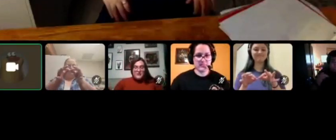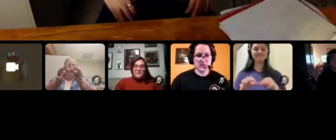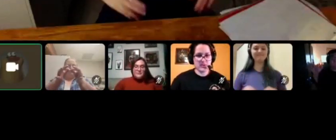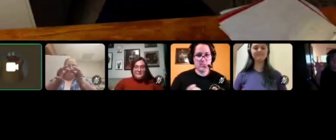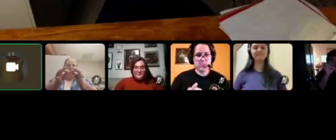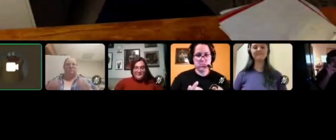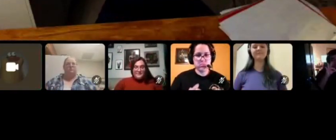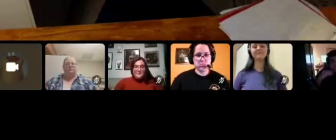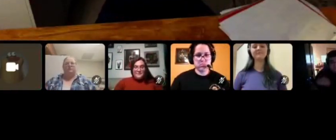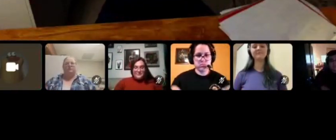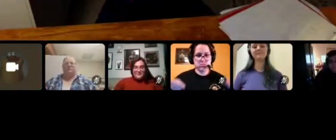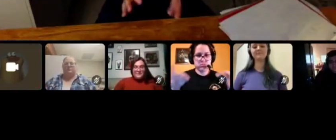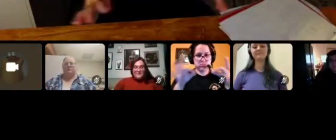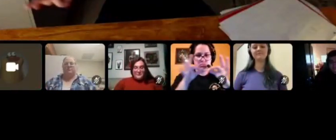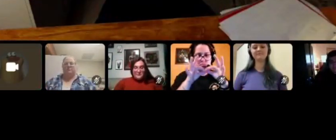So